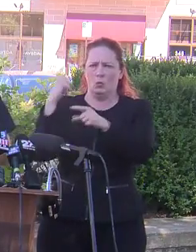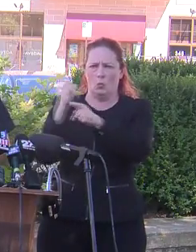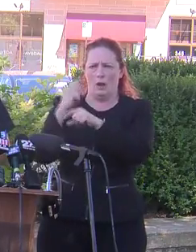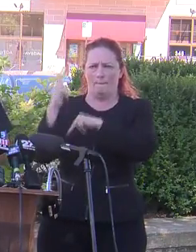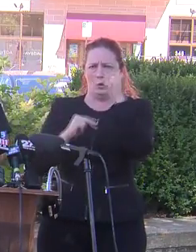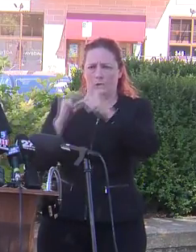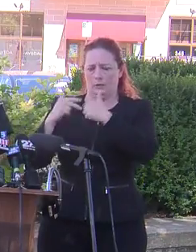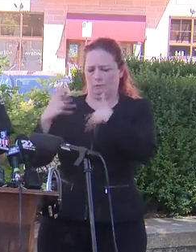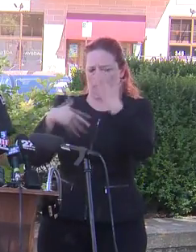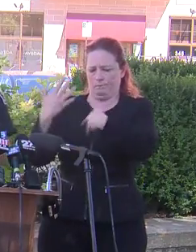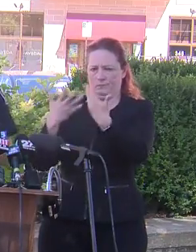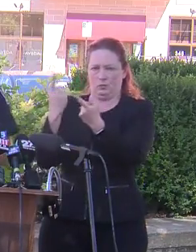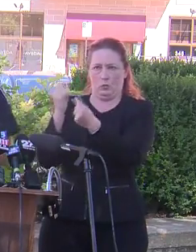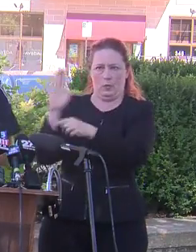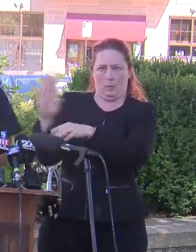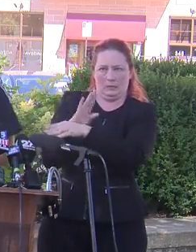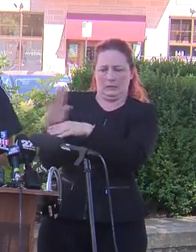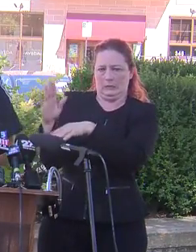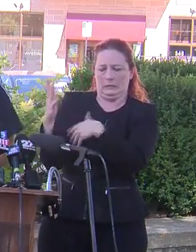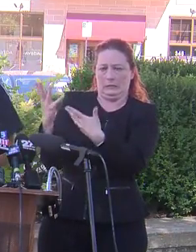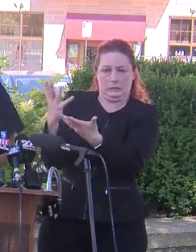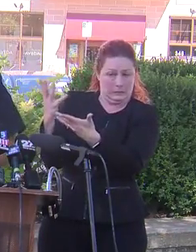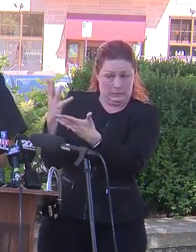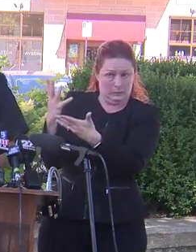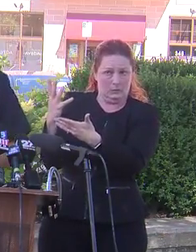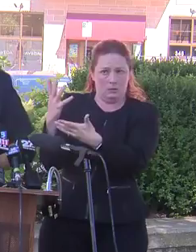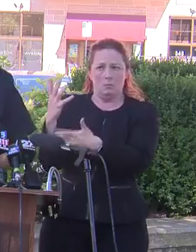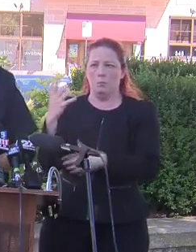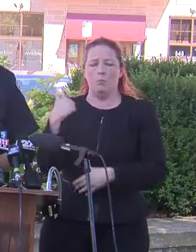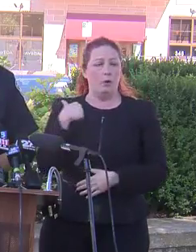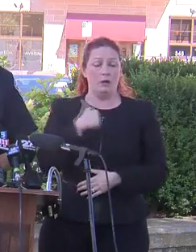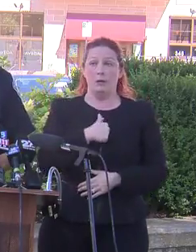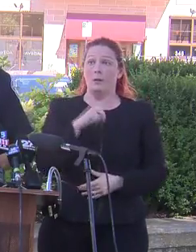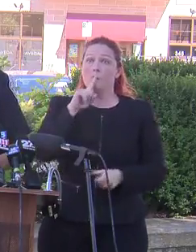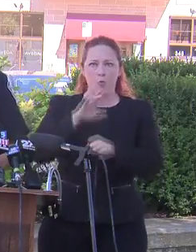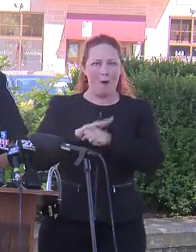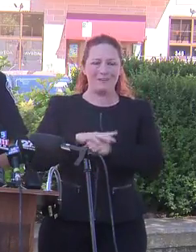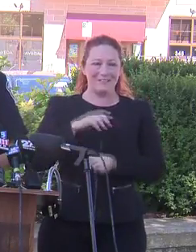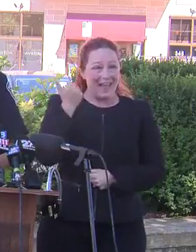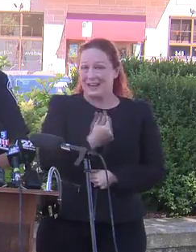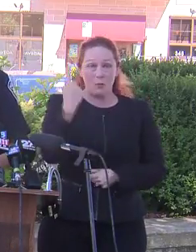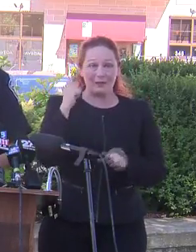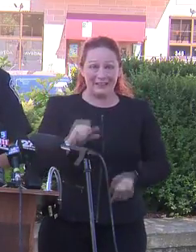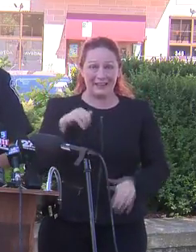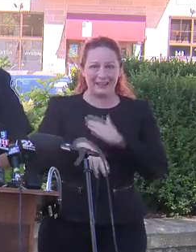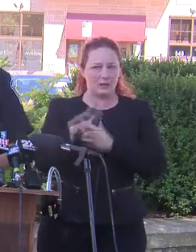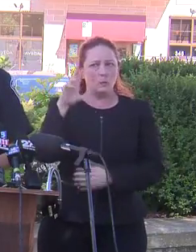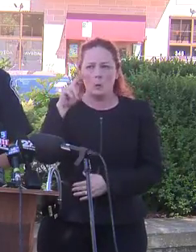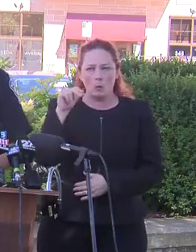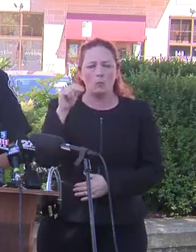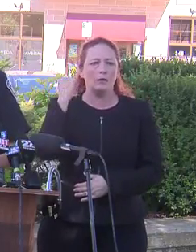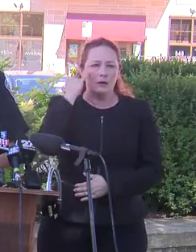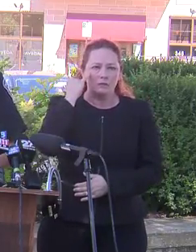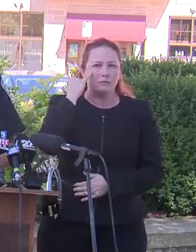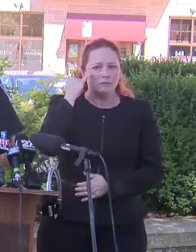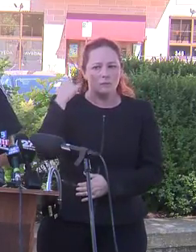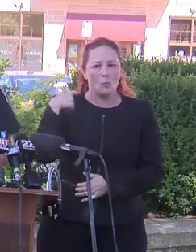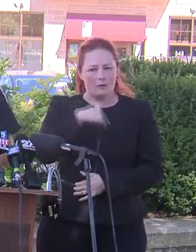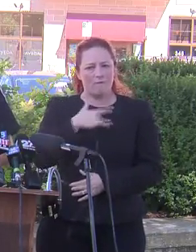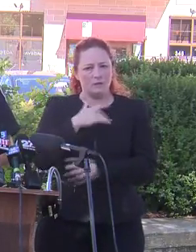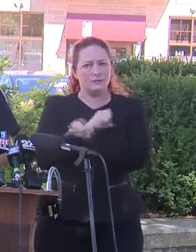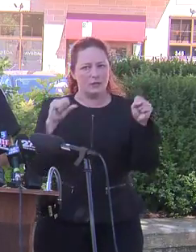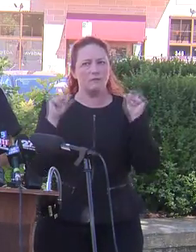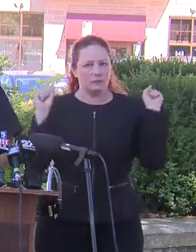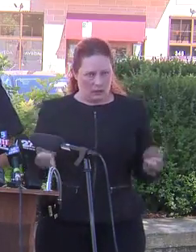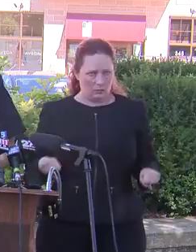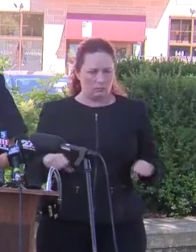building to deal with any needs that they have. But we will be assessing that. We're not guaranteeing it, but we'll assess it. Understand that when